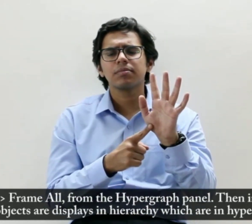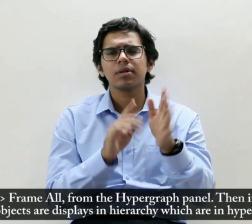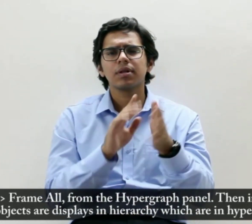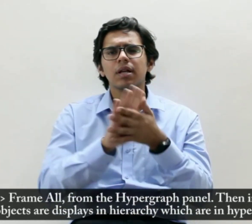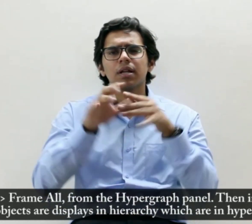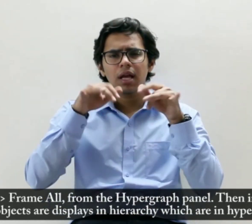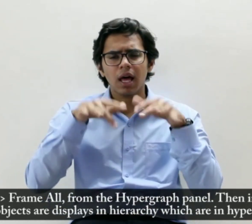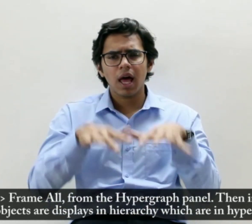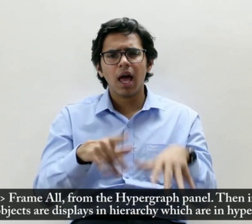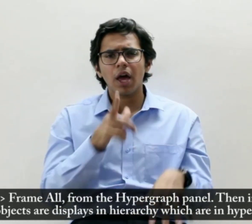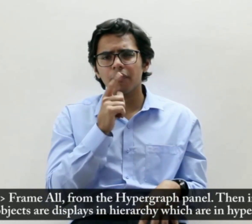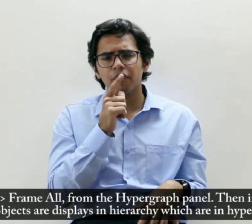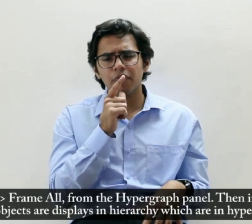hypergraph.